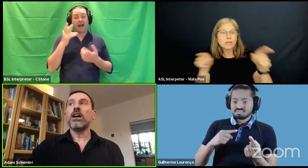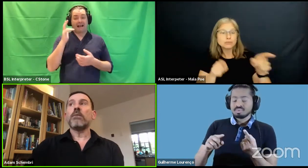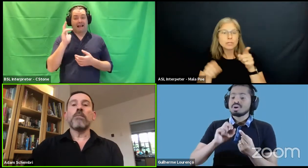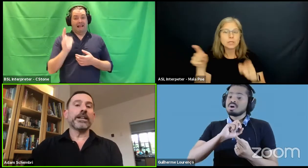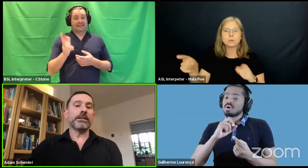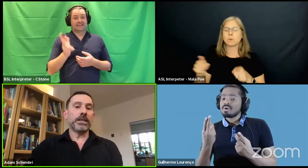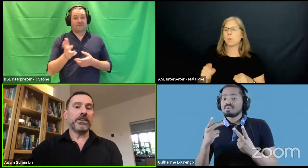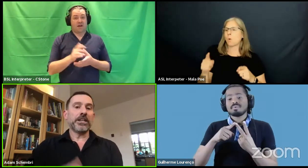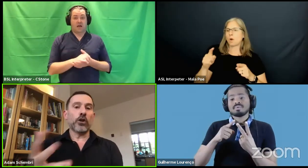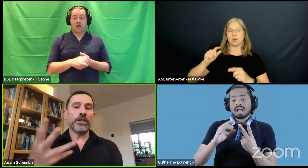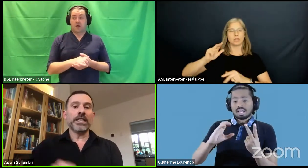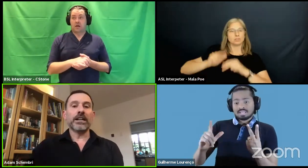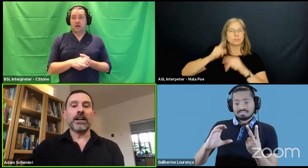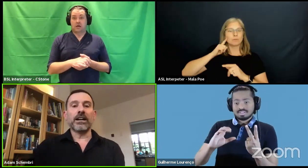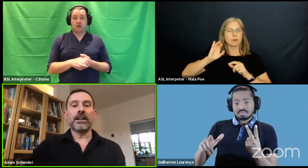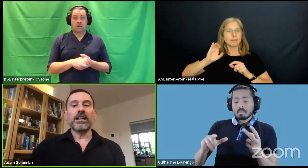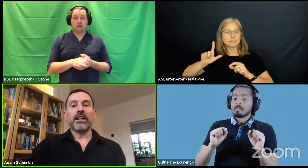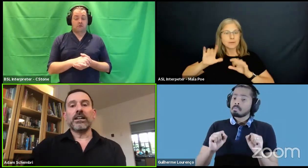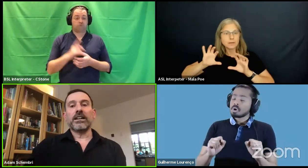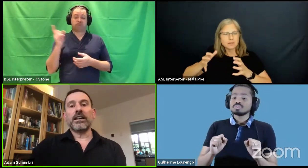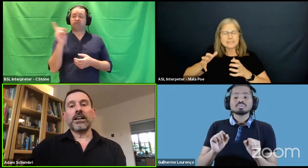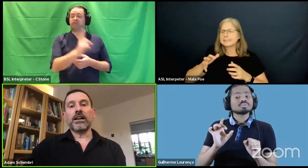construction might be the only